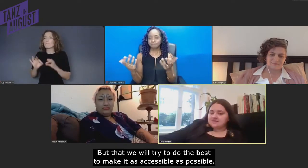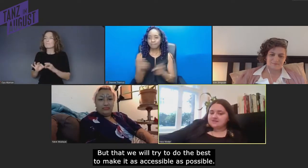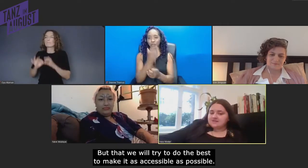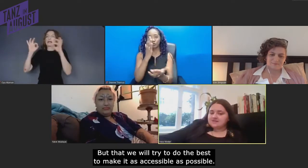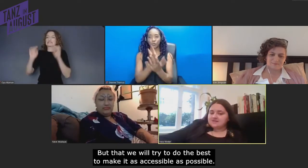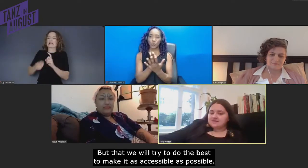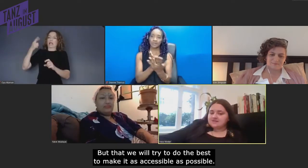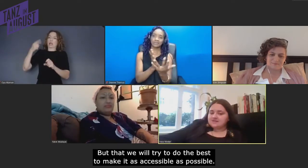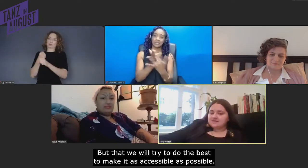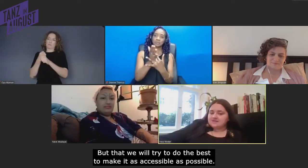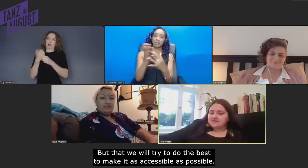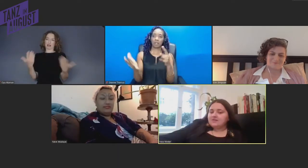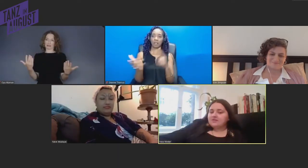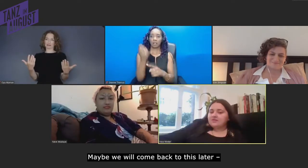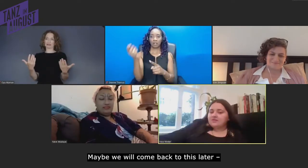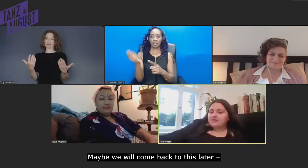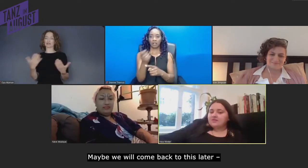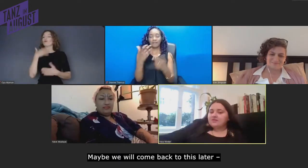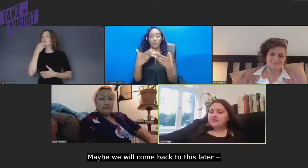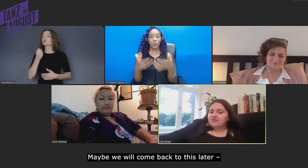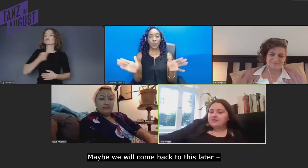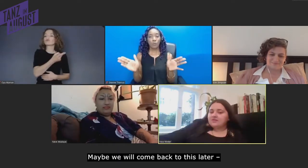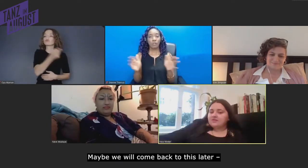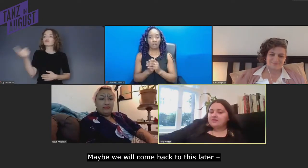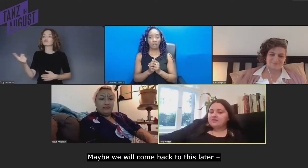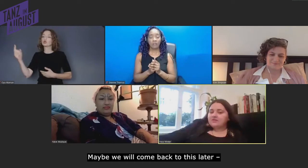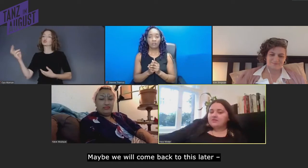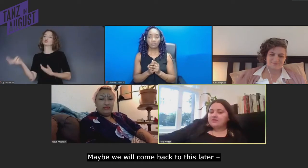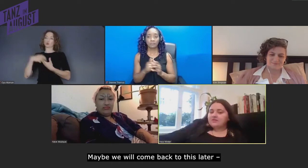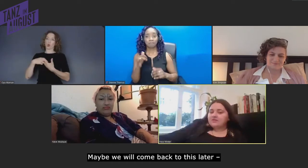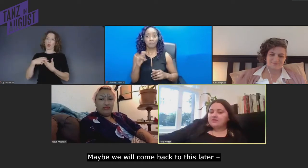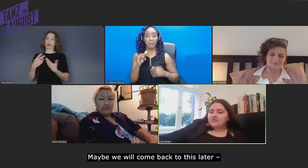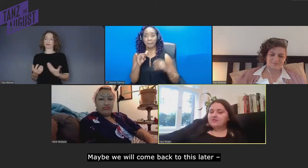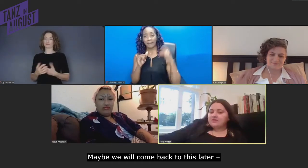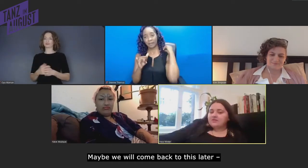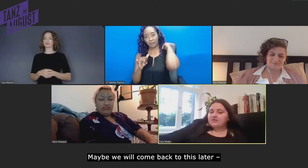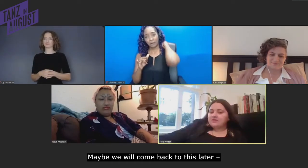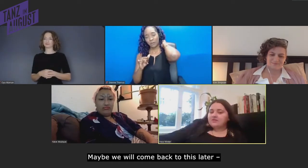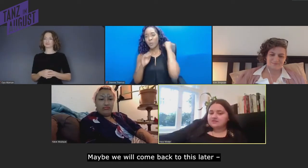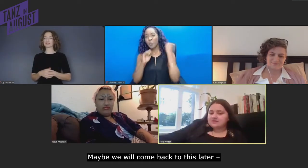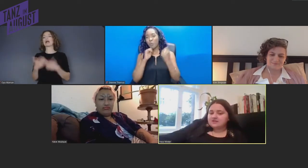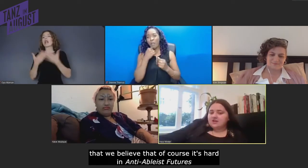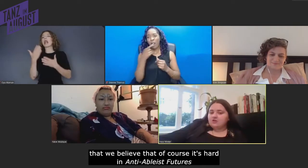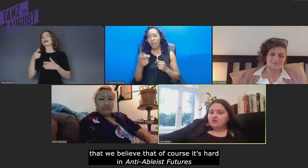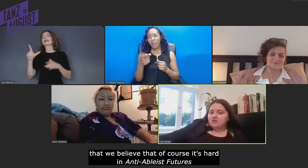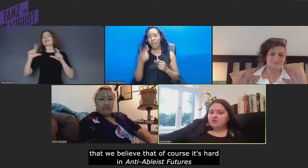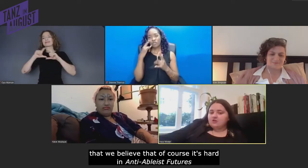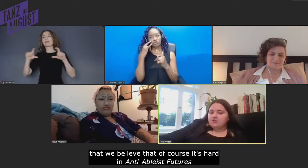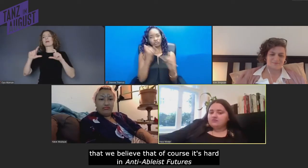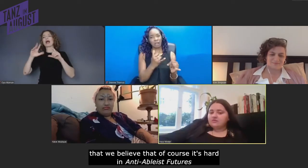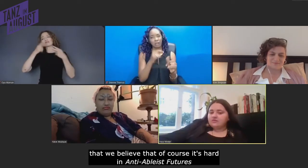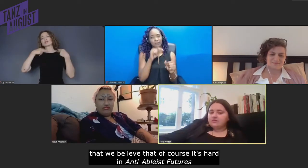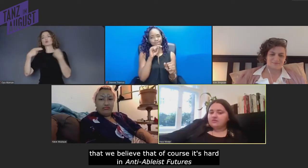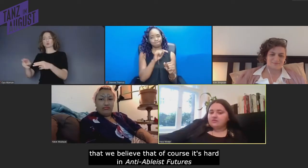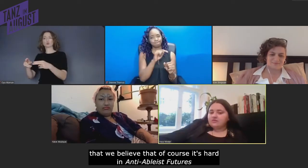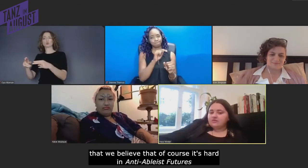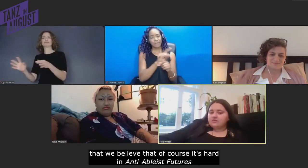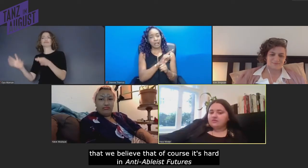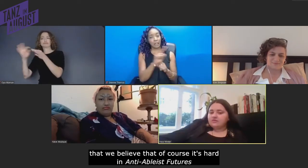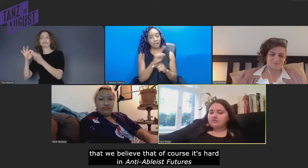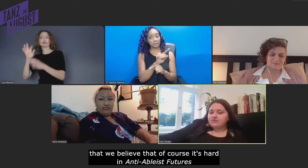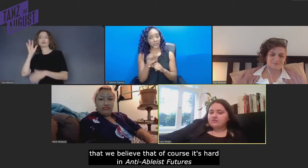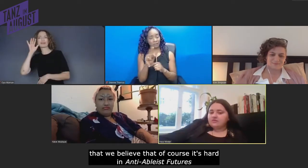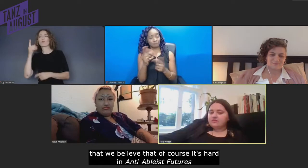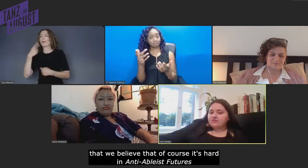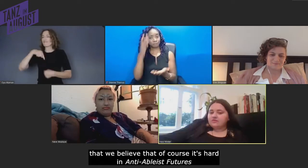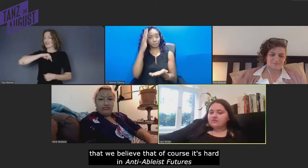as possible, and that maybe we will come back to that later, that we believe that of course